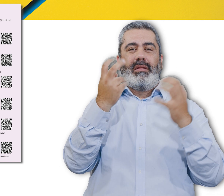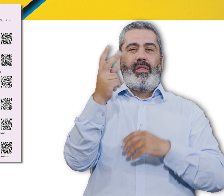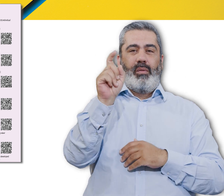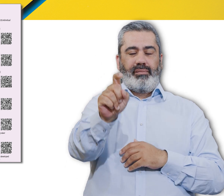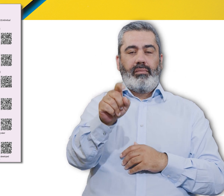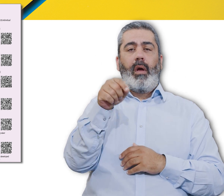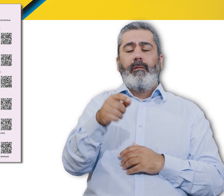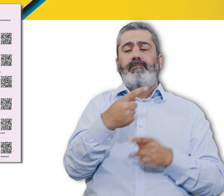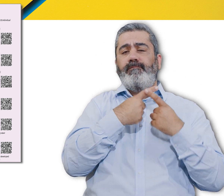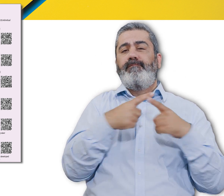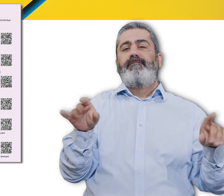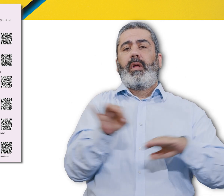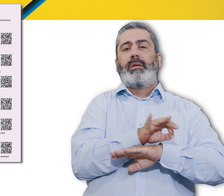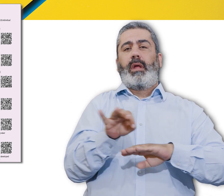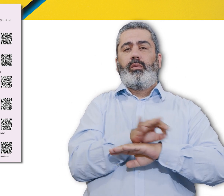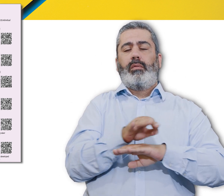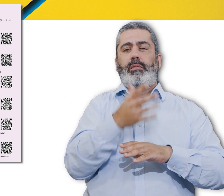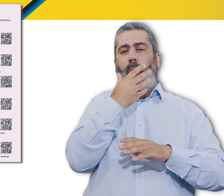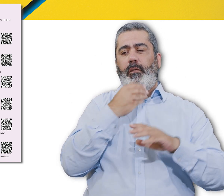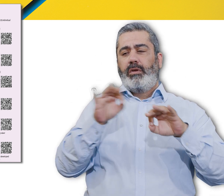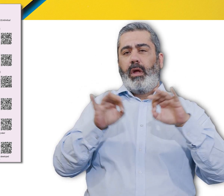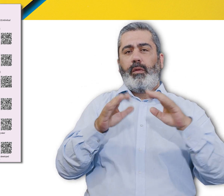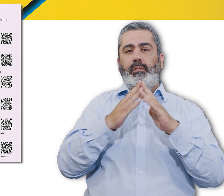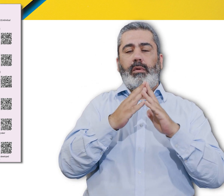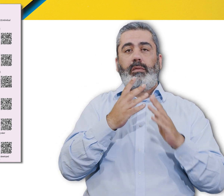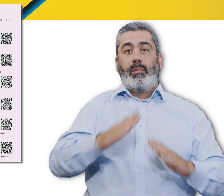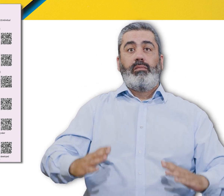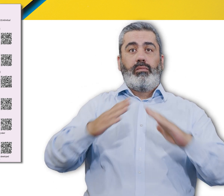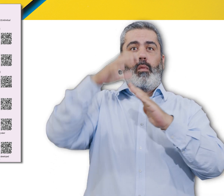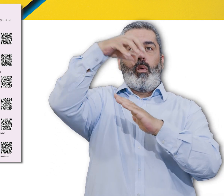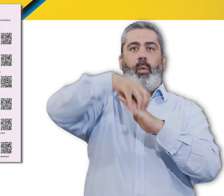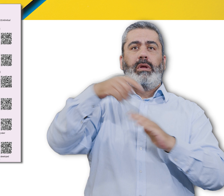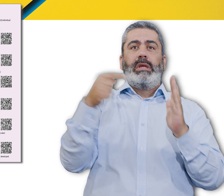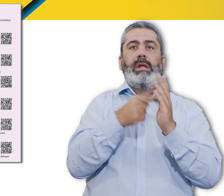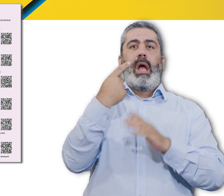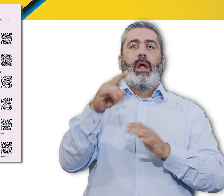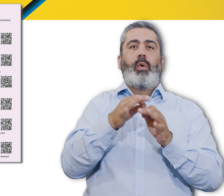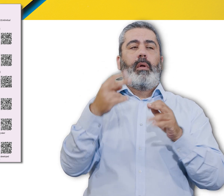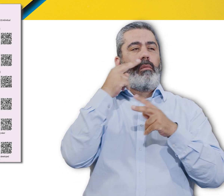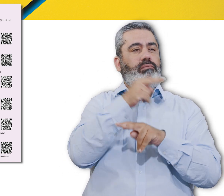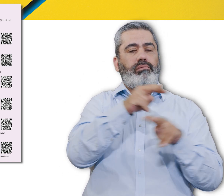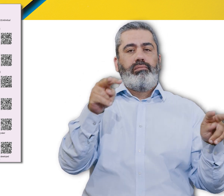number 92. It stands out for its traditional architecture and prominent position, alt.